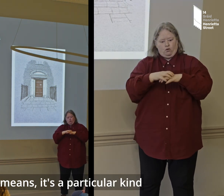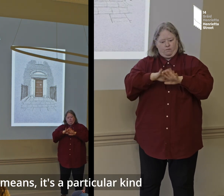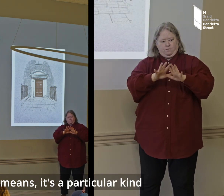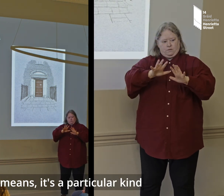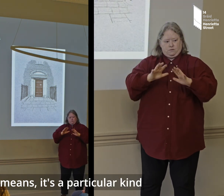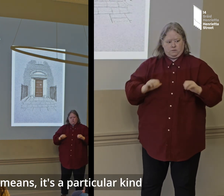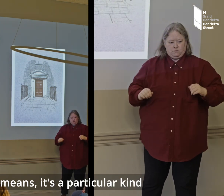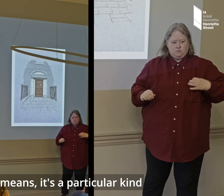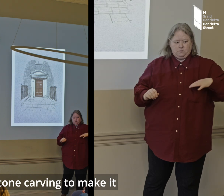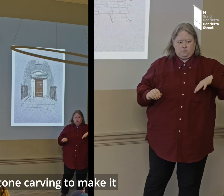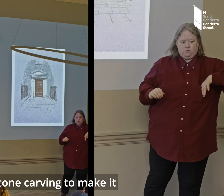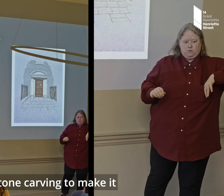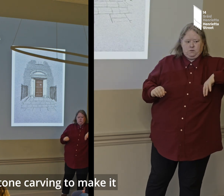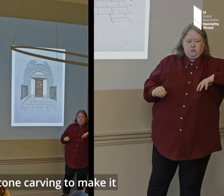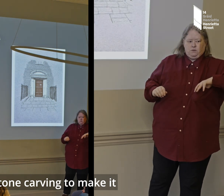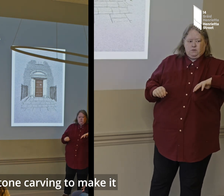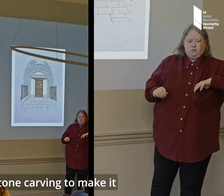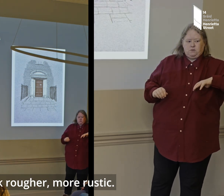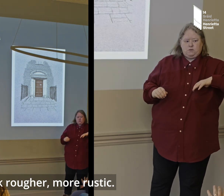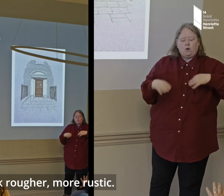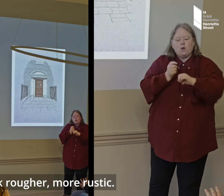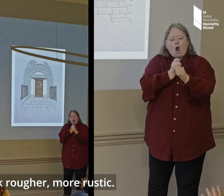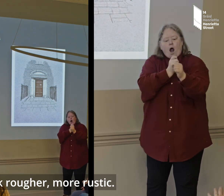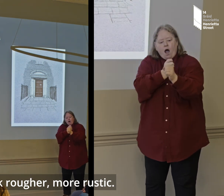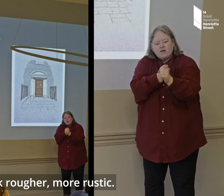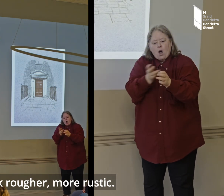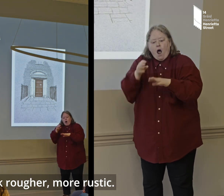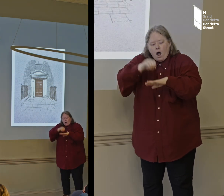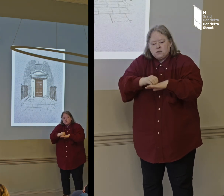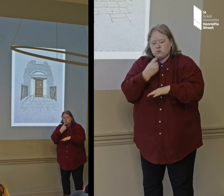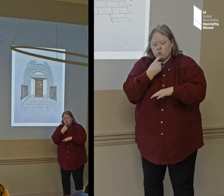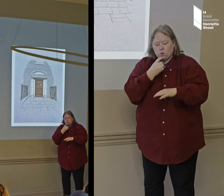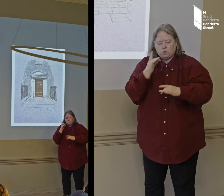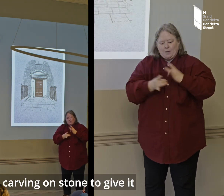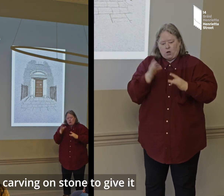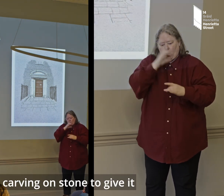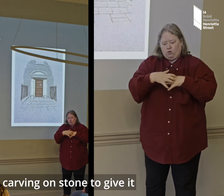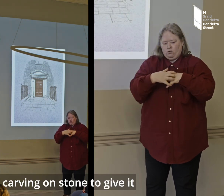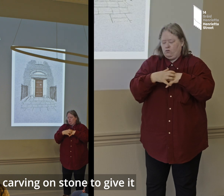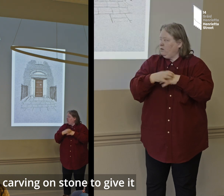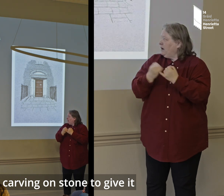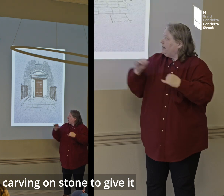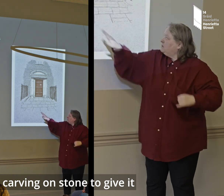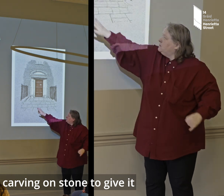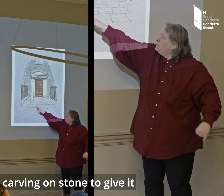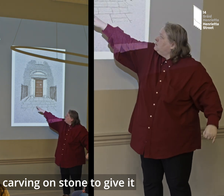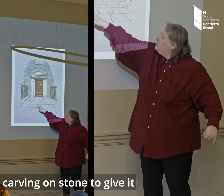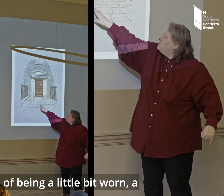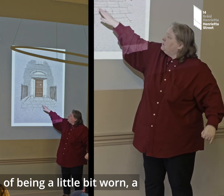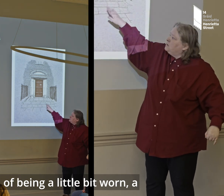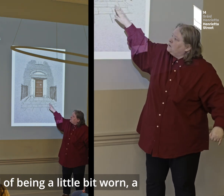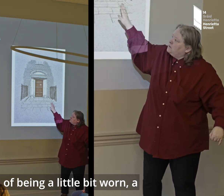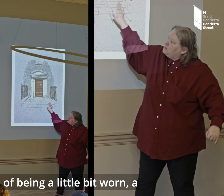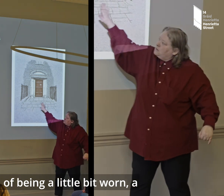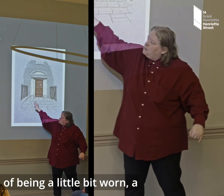it basically means, it's a particular kind of stone carving to make it look rougher, more rustic. So it's a carving on stone to give it